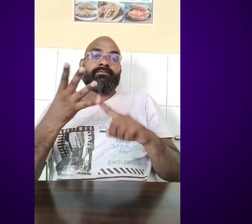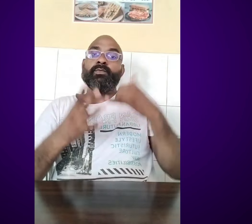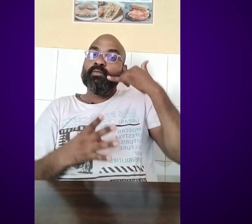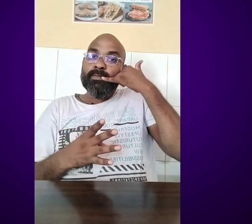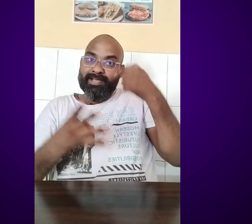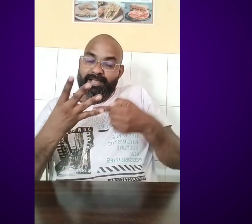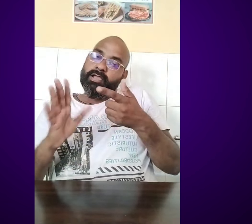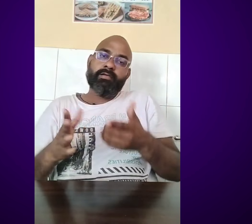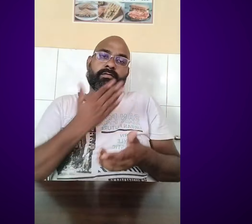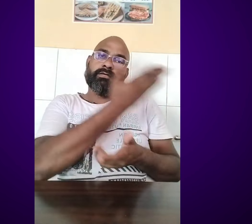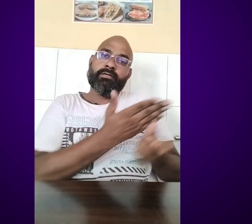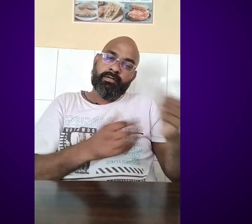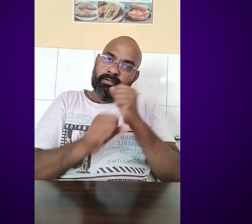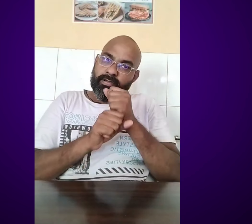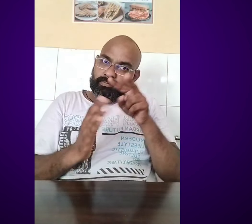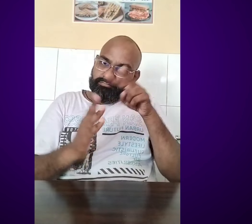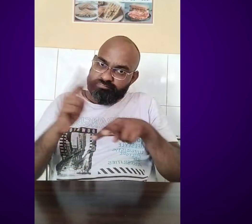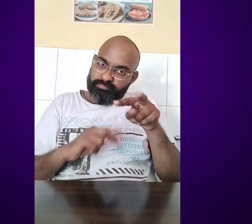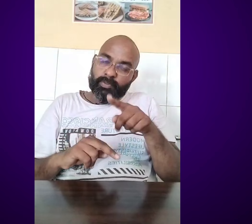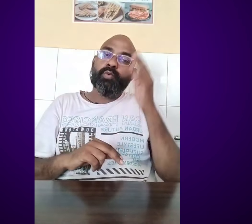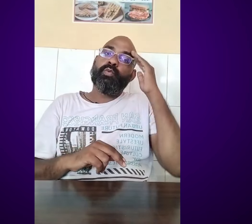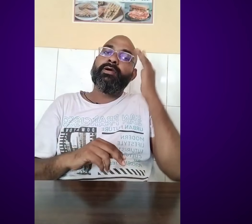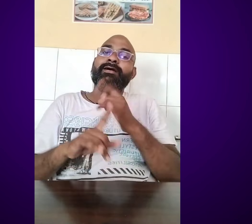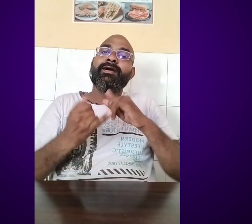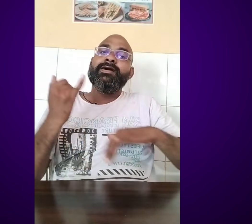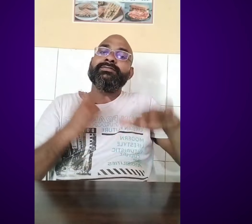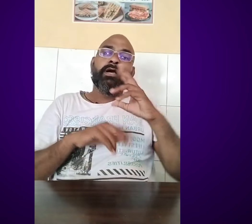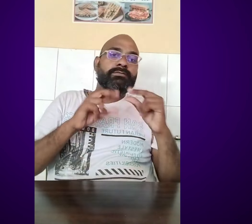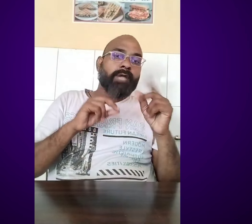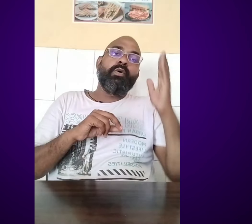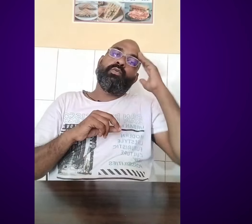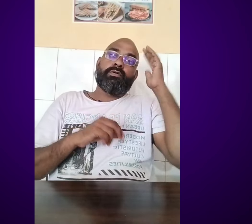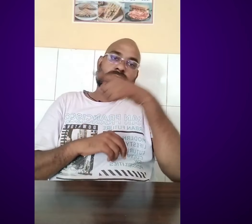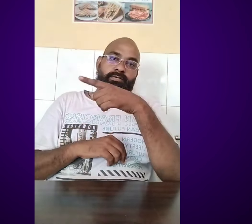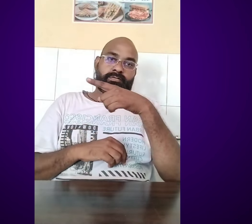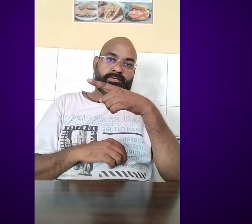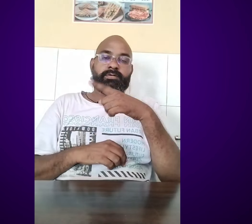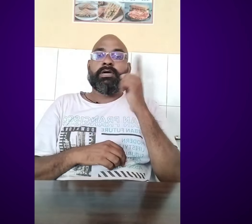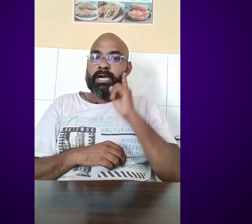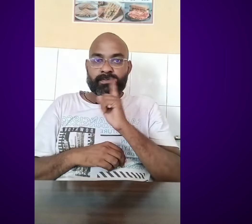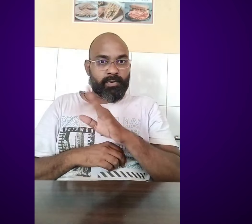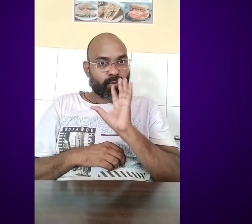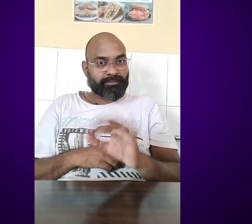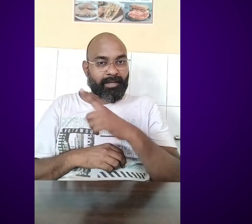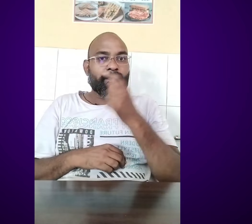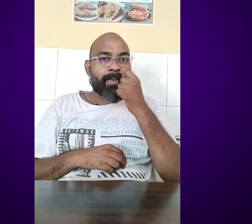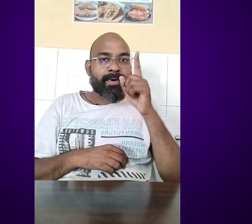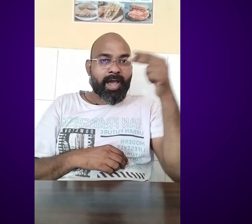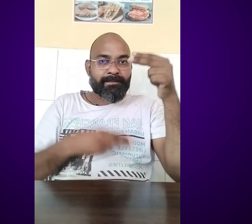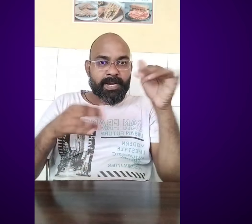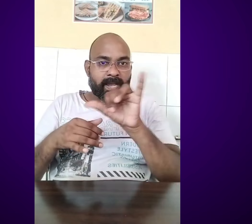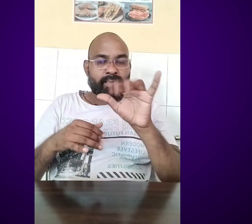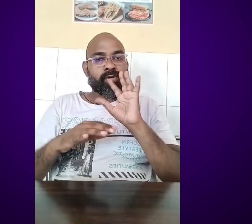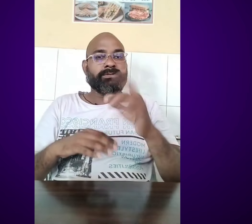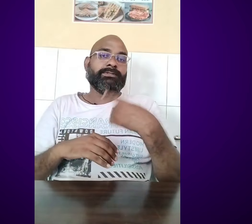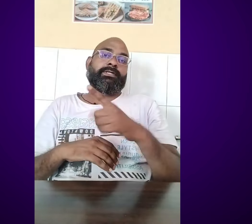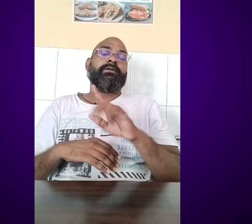to the below poverty line, BPL. Financial assistance for livelihood activities. The National Divyangajan Finance